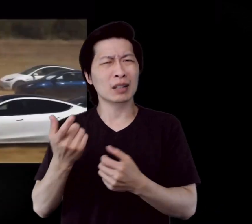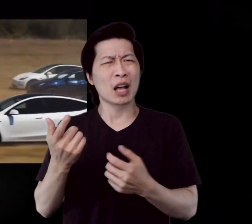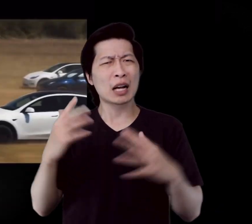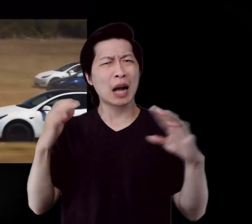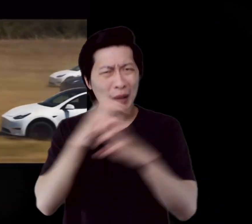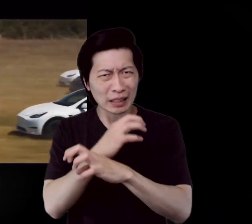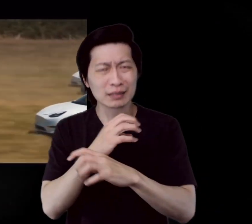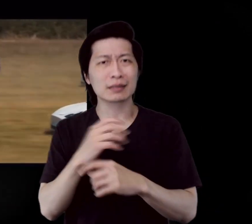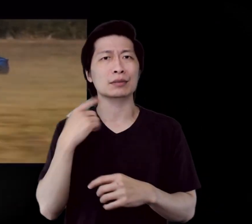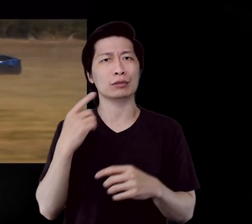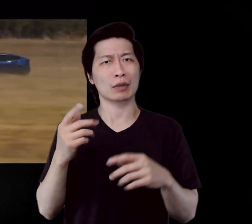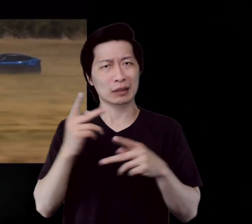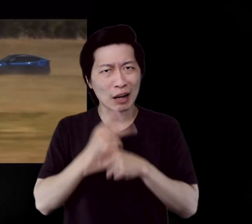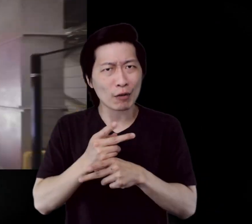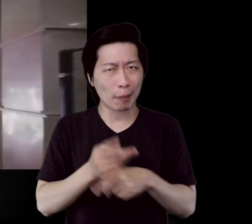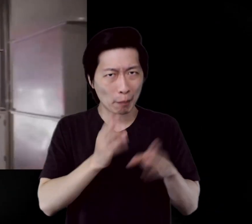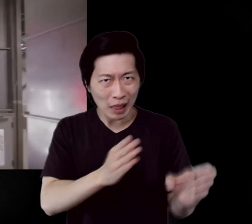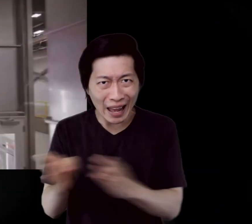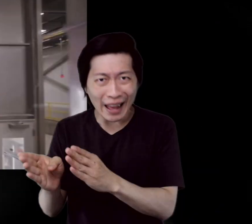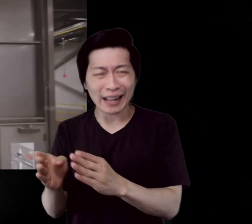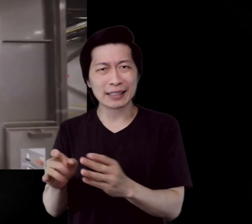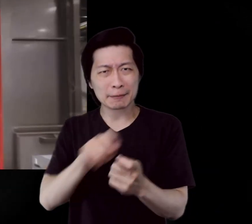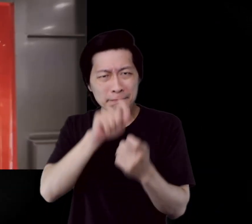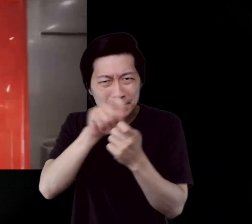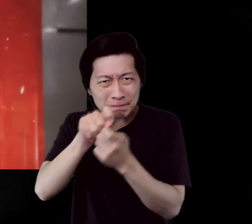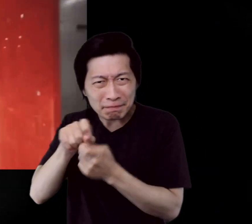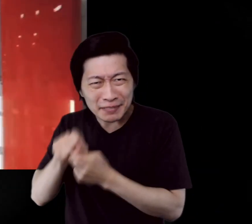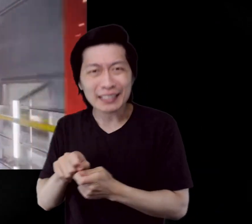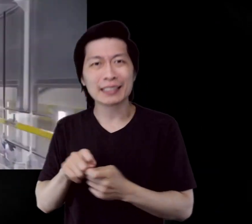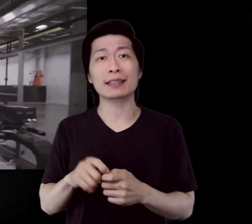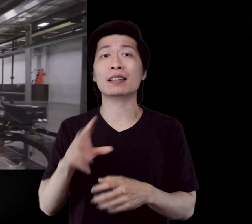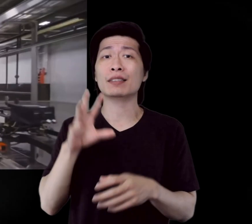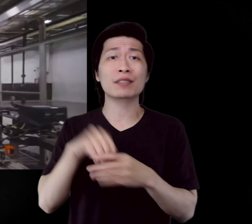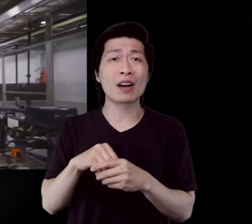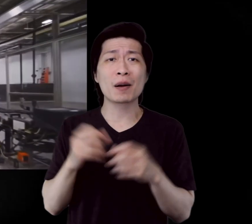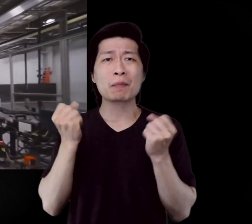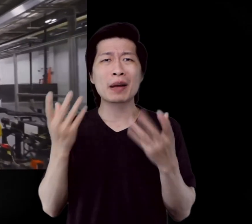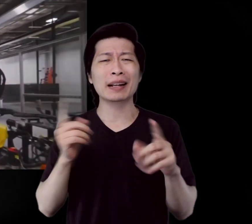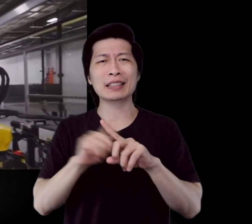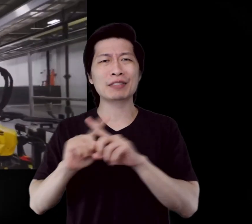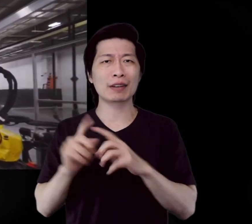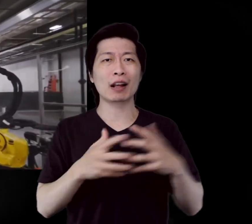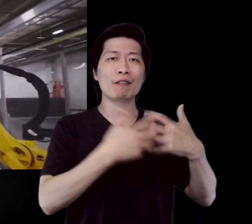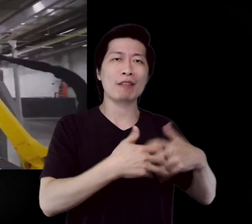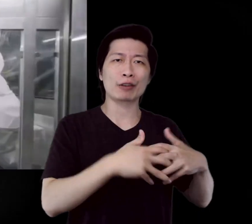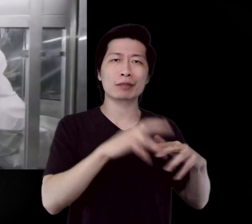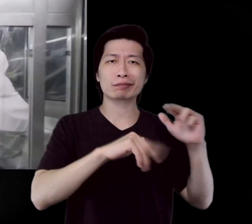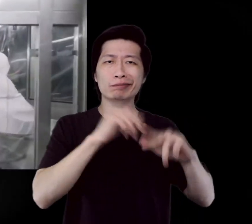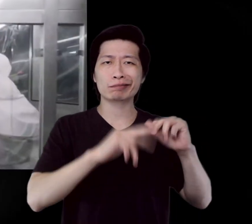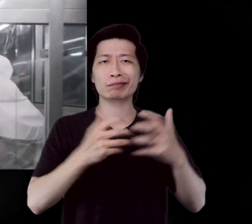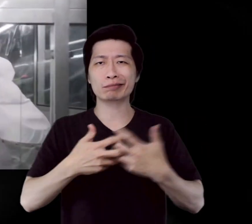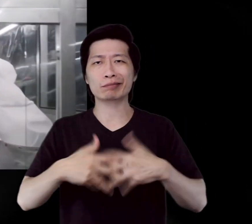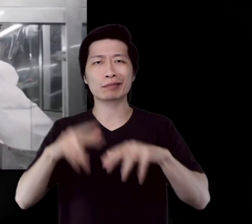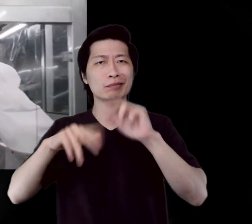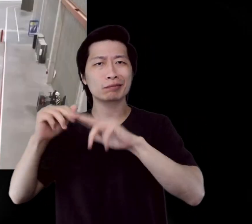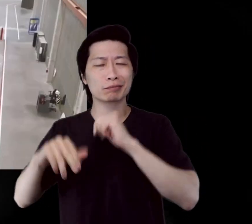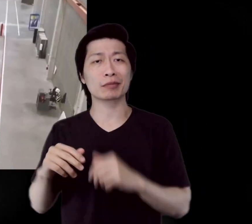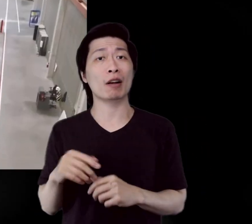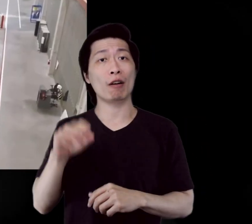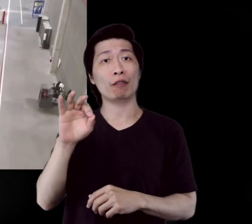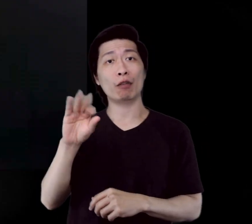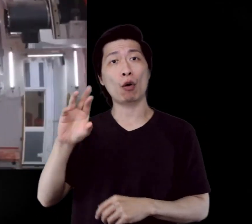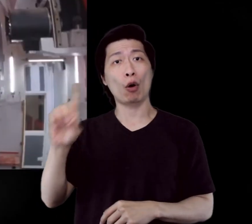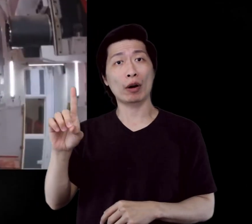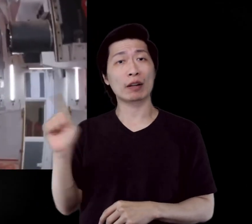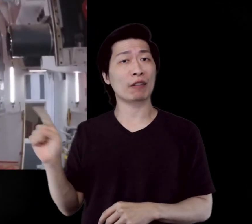The car manufacturing process is a complex one that requires careful planning, meticulous attention to detail